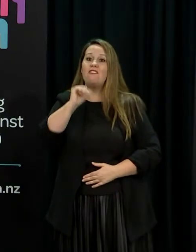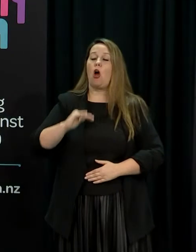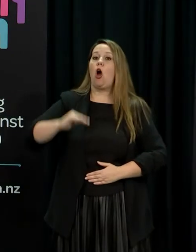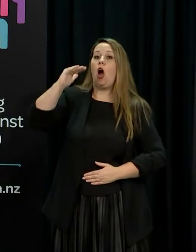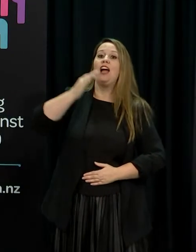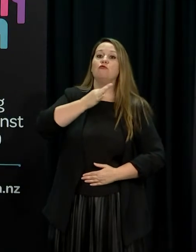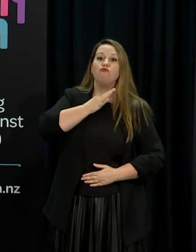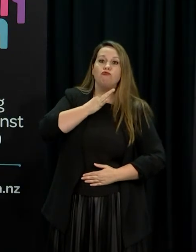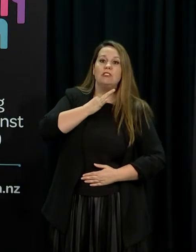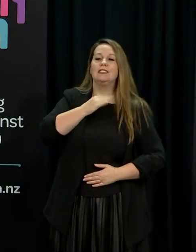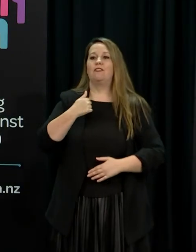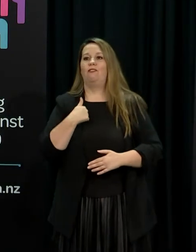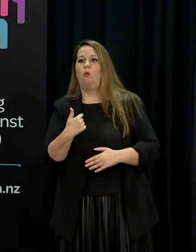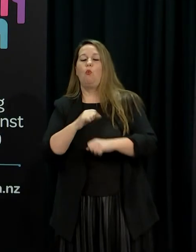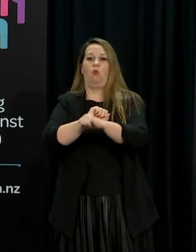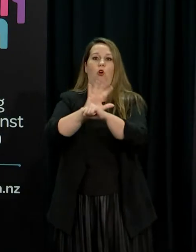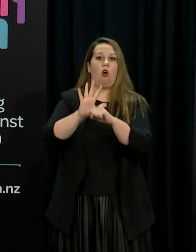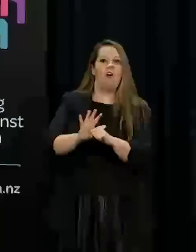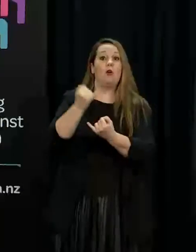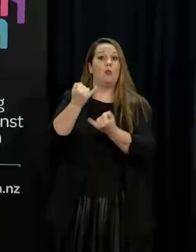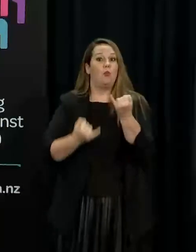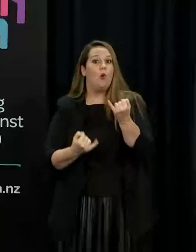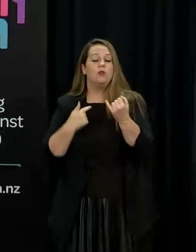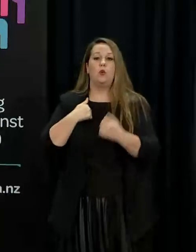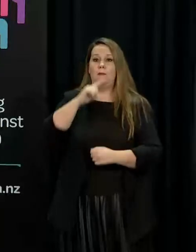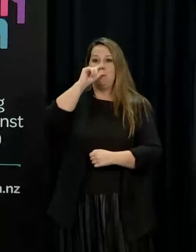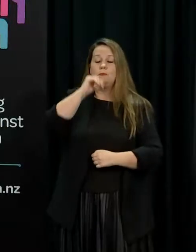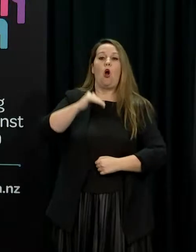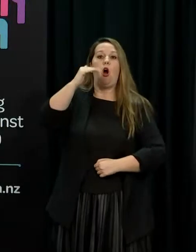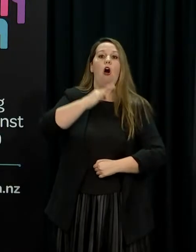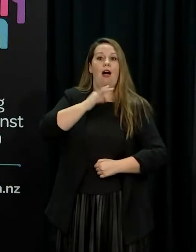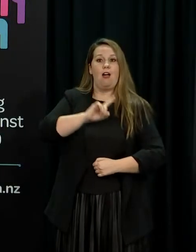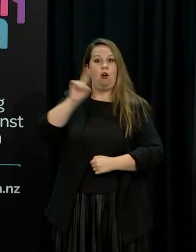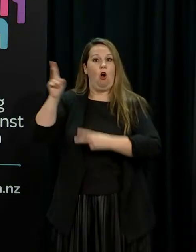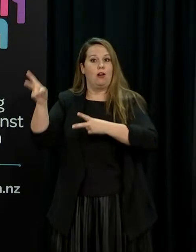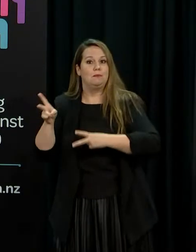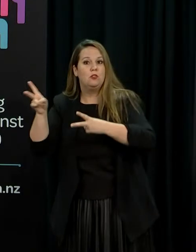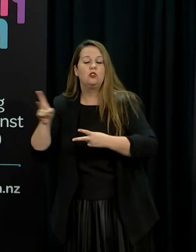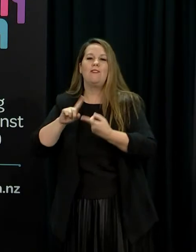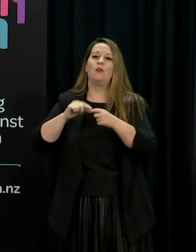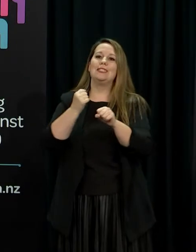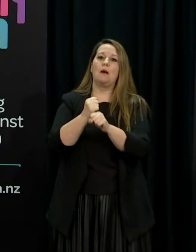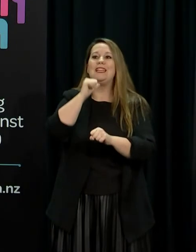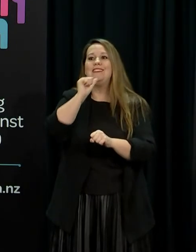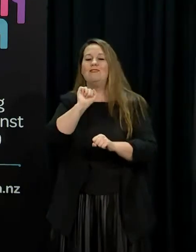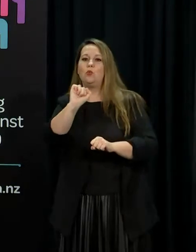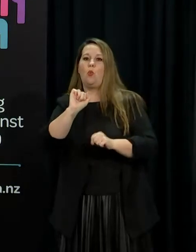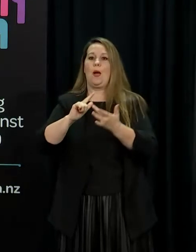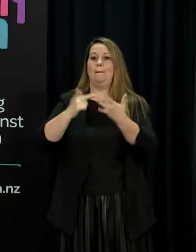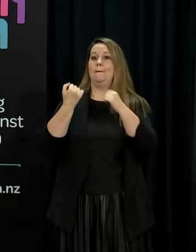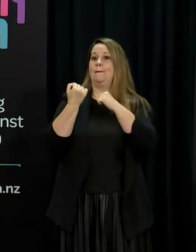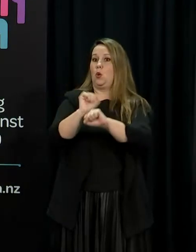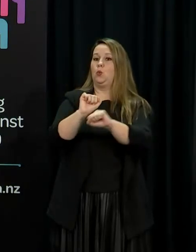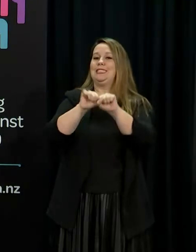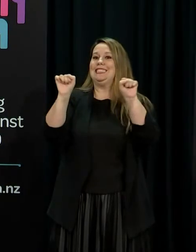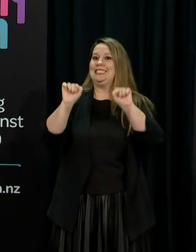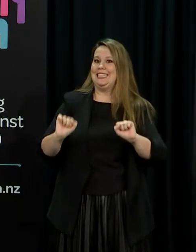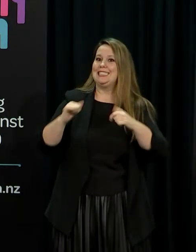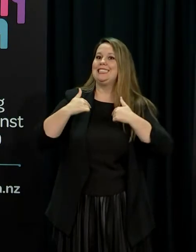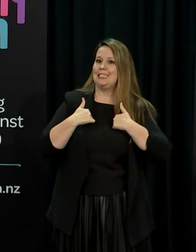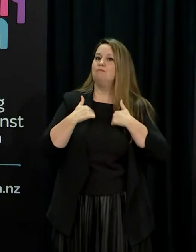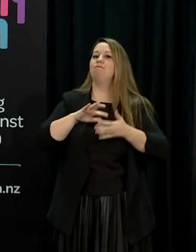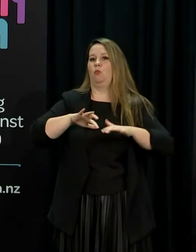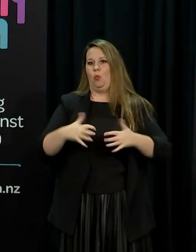Covid-19 symptoms or hospitalisation. So that includes people who are immunocompromised or who are living with a family member